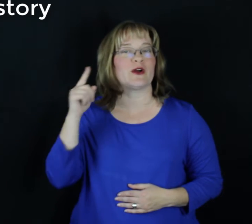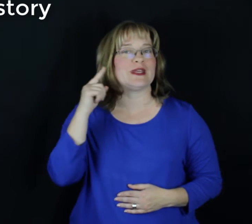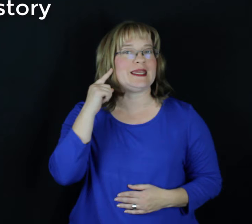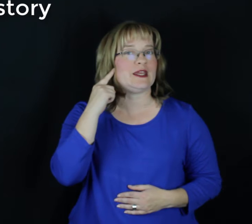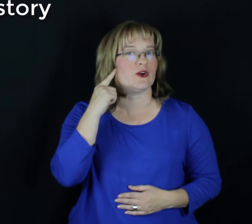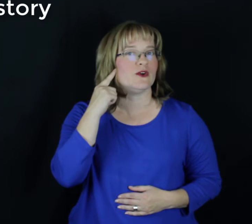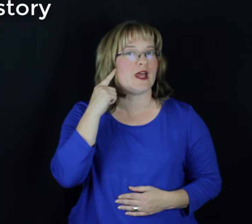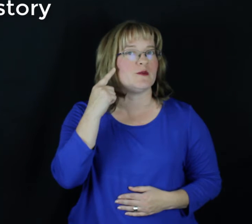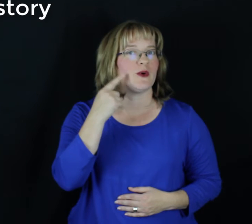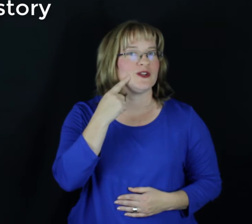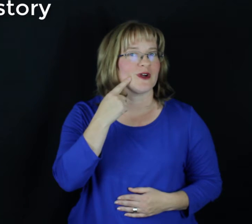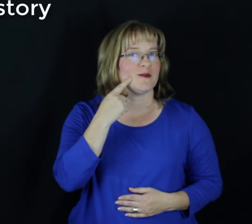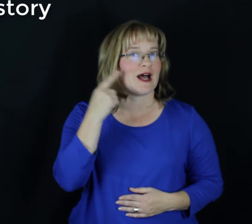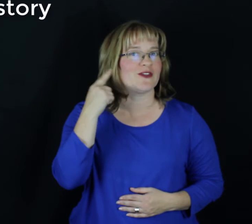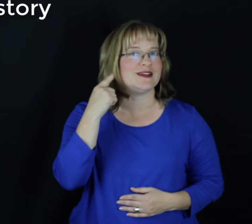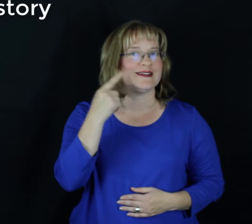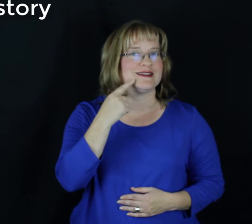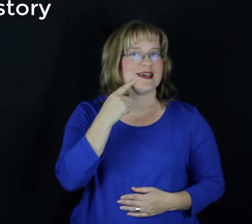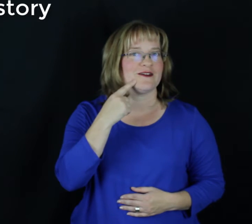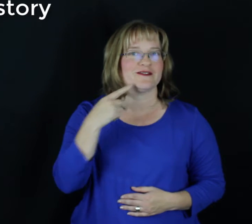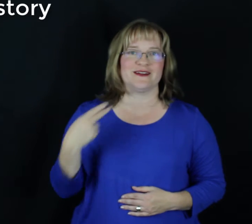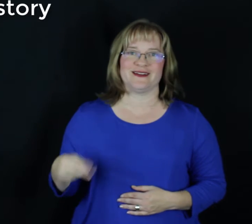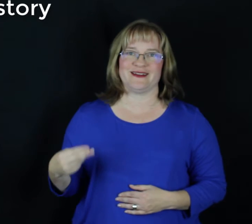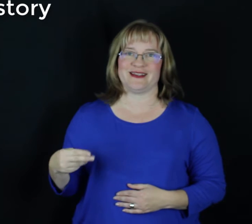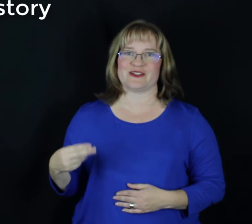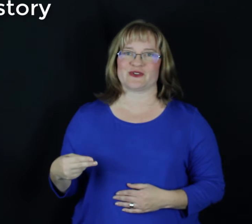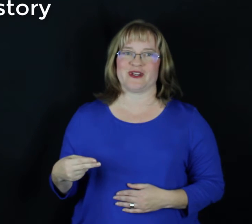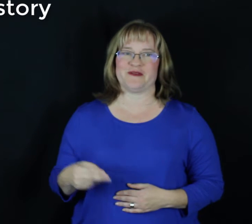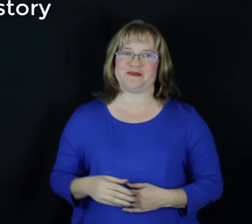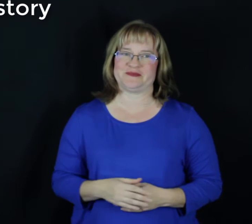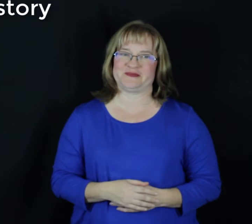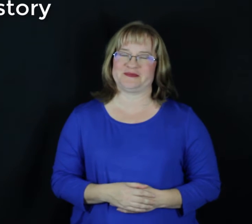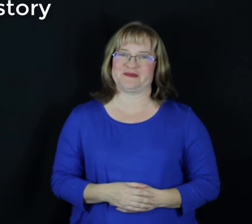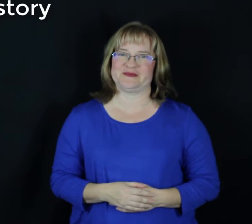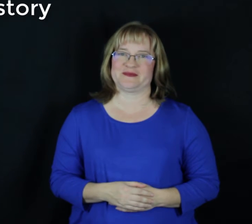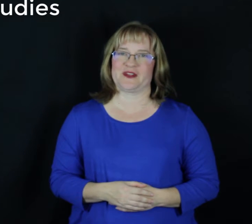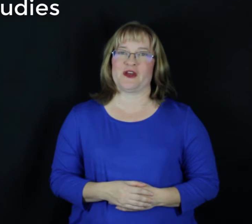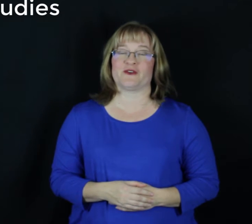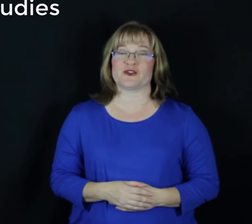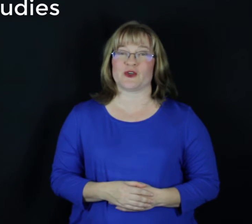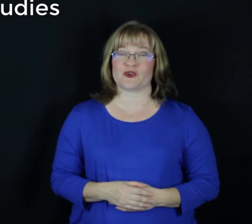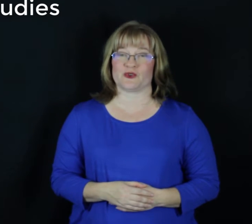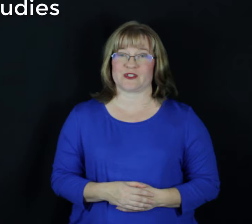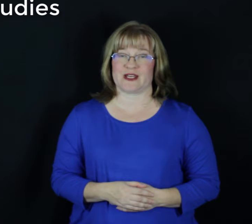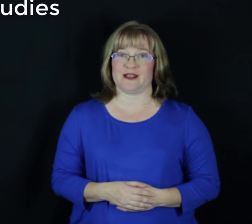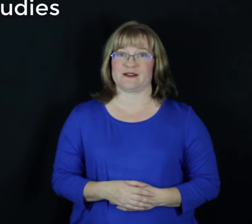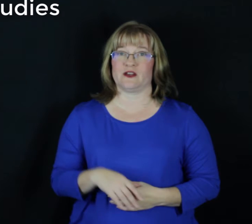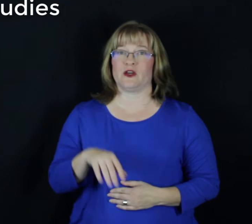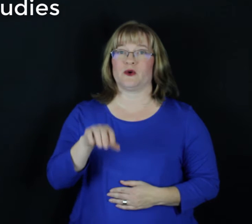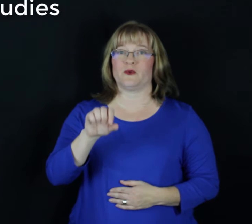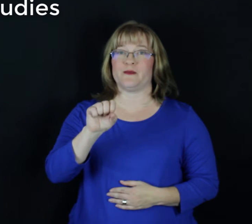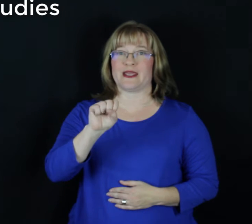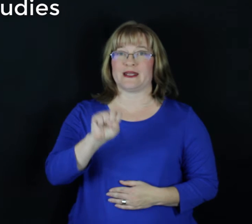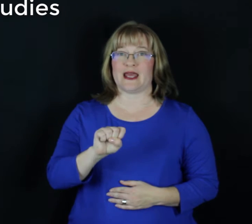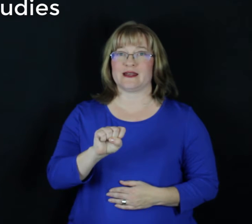our ear and point to our mouth. Deaf history. For social studies, we make an